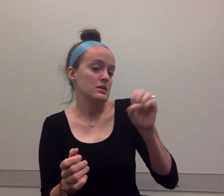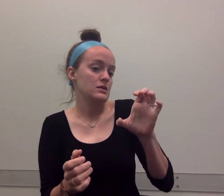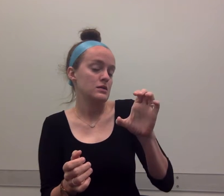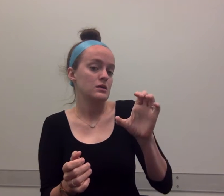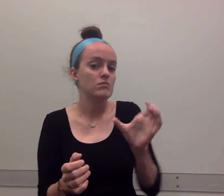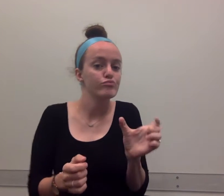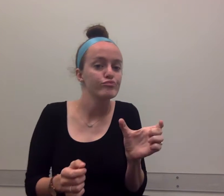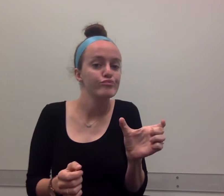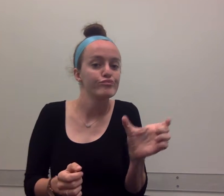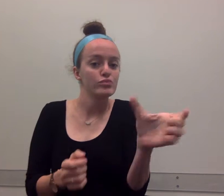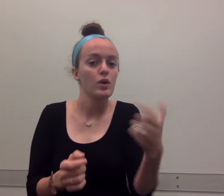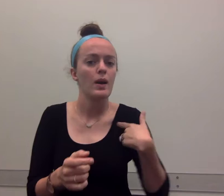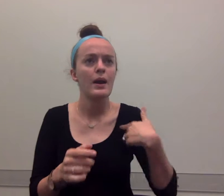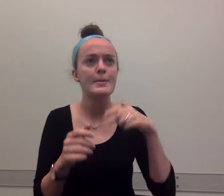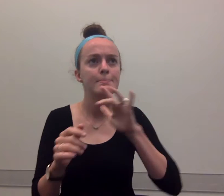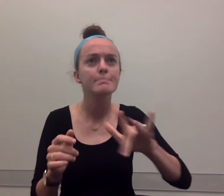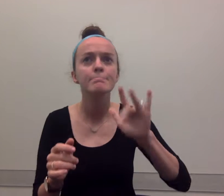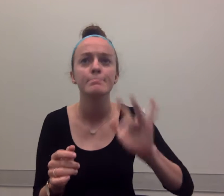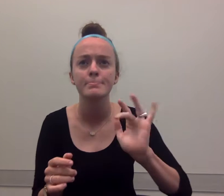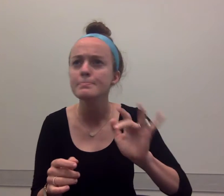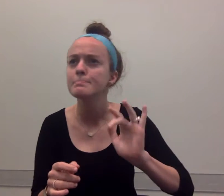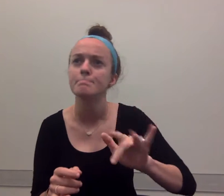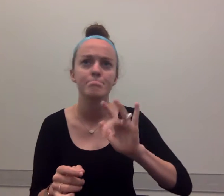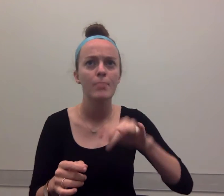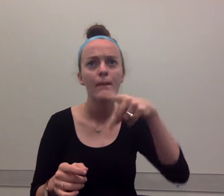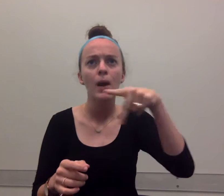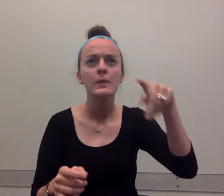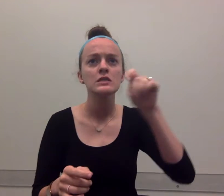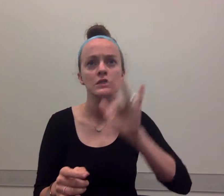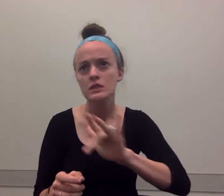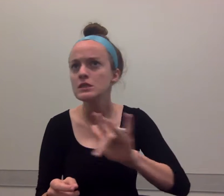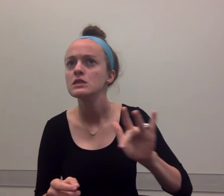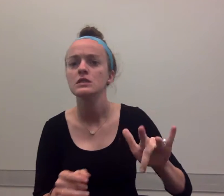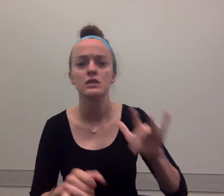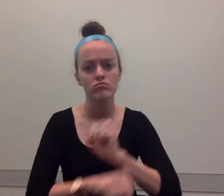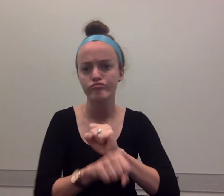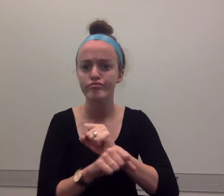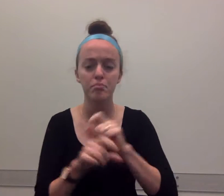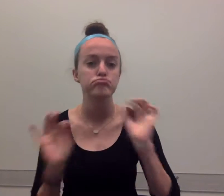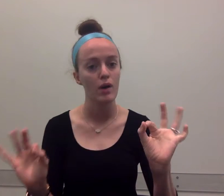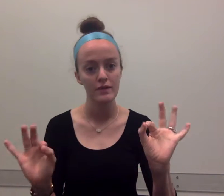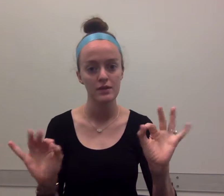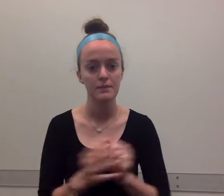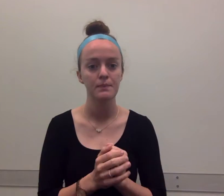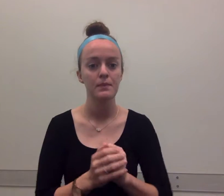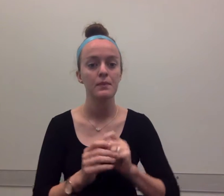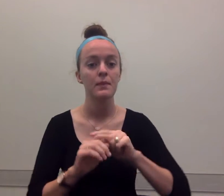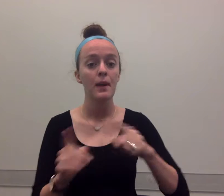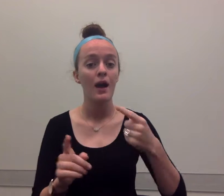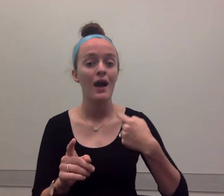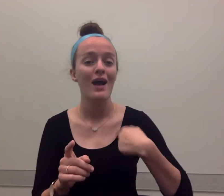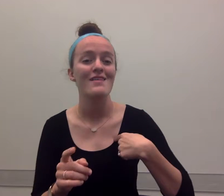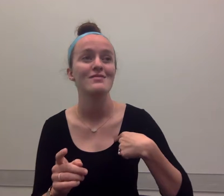my PowerPoint presentation and everything was great. Well, after I was introduced, the first part